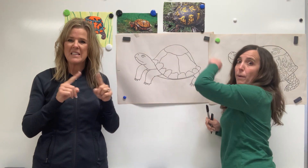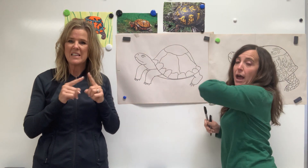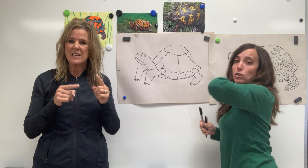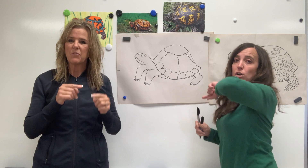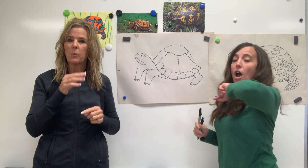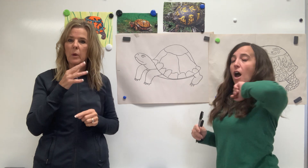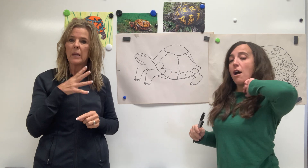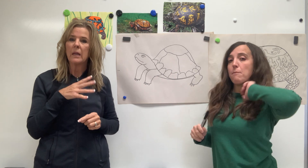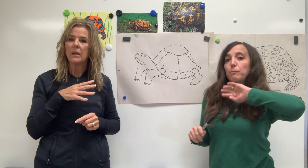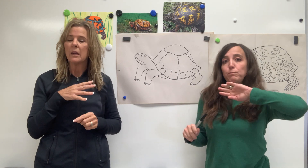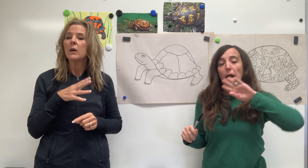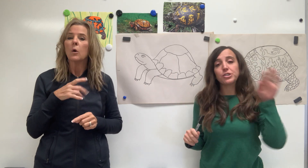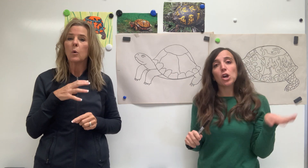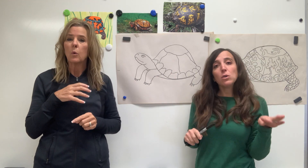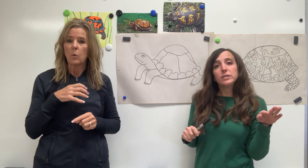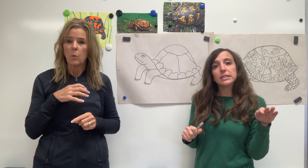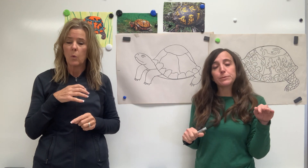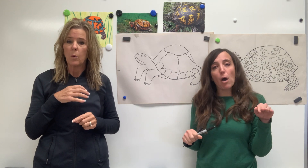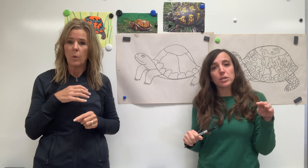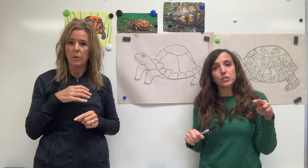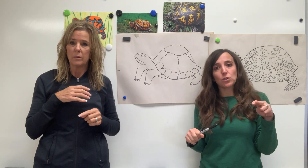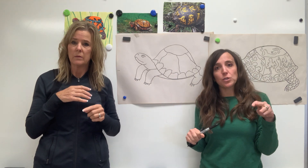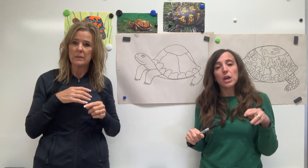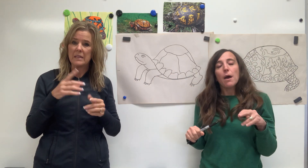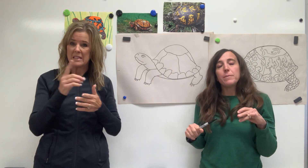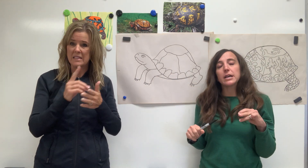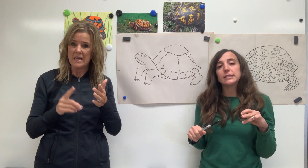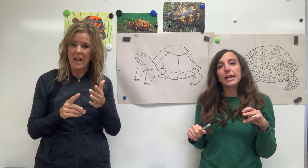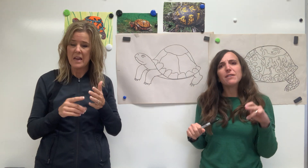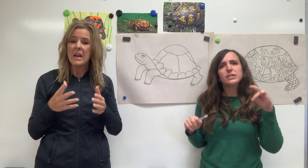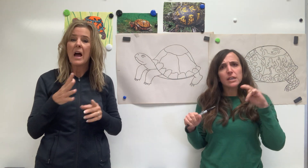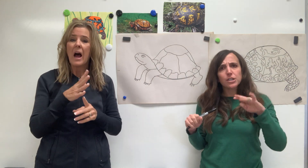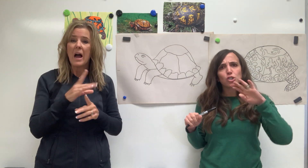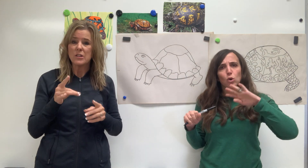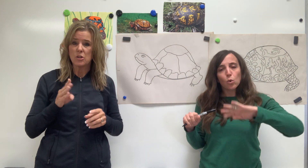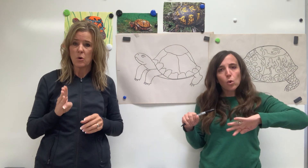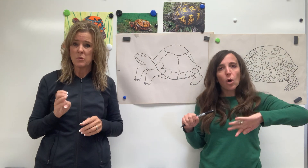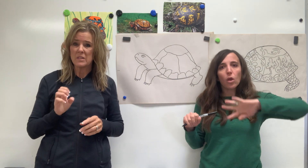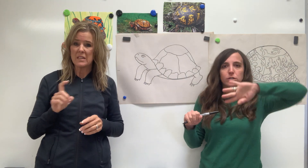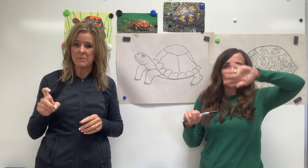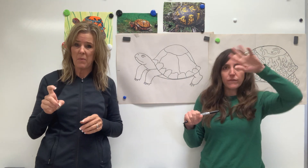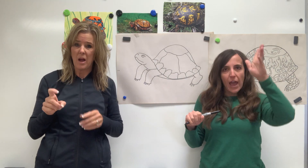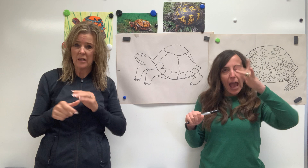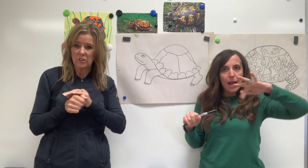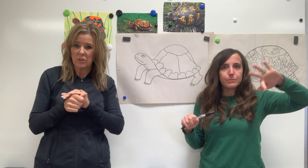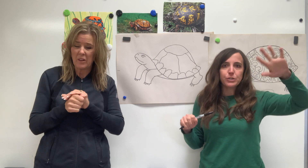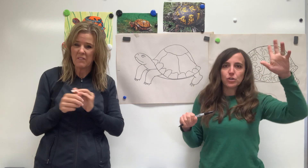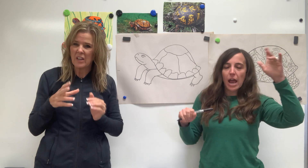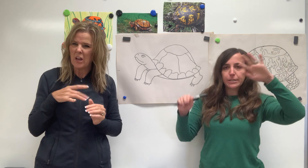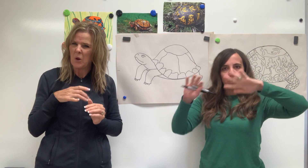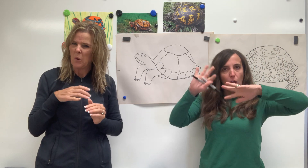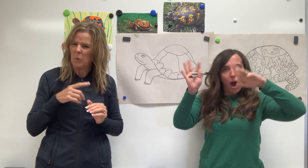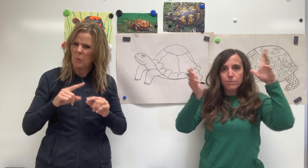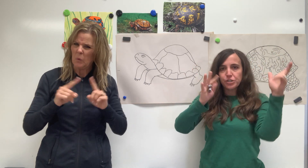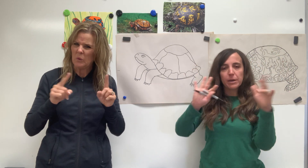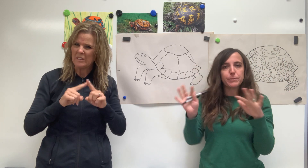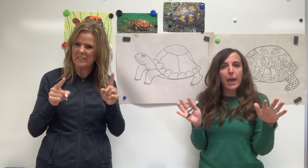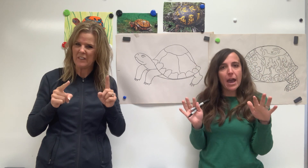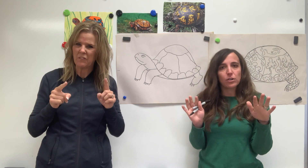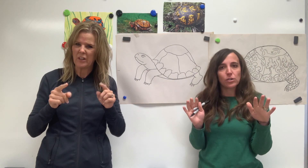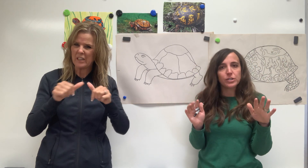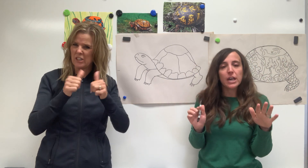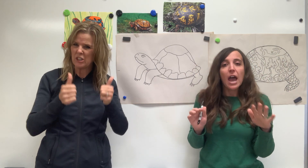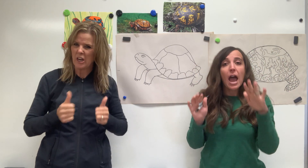really cool pattern. I chose these box turtles because they have such cool, sort of abstract,